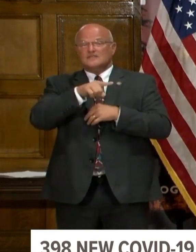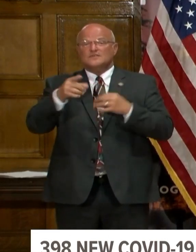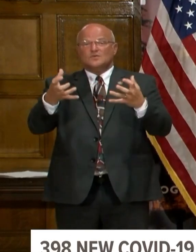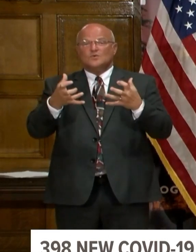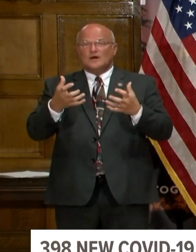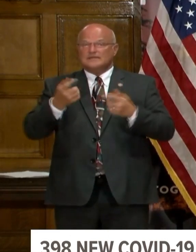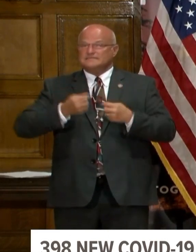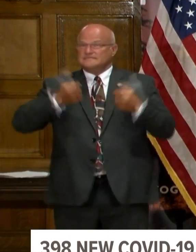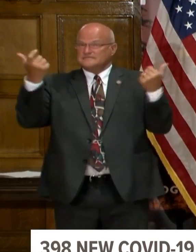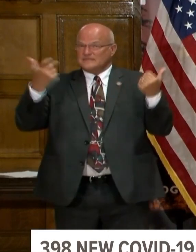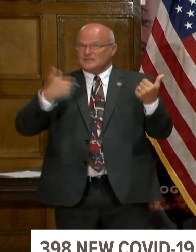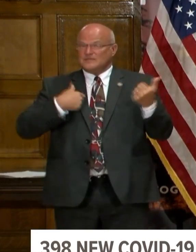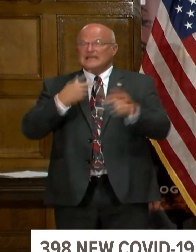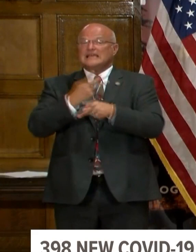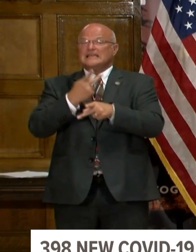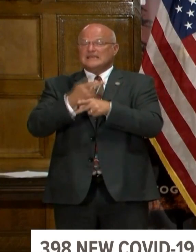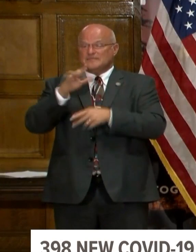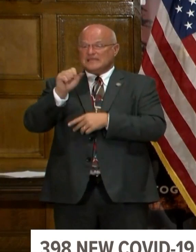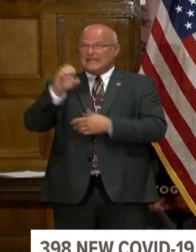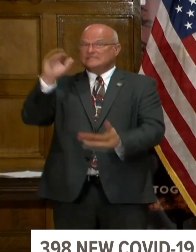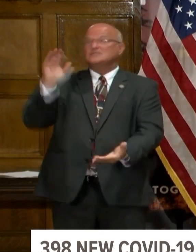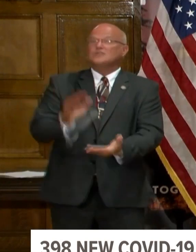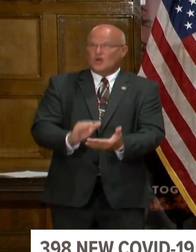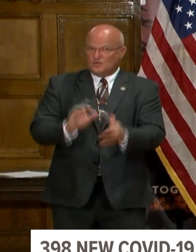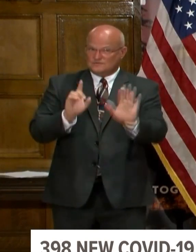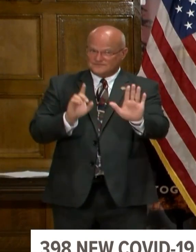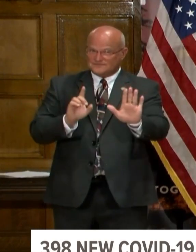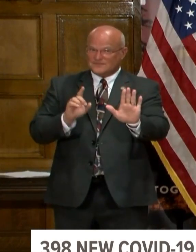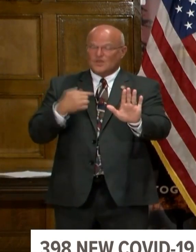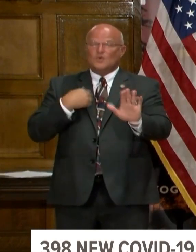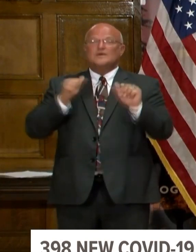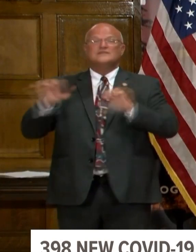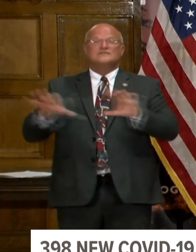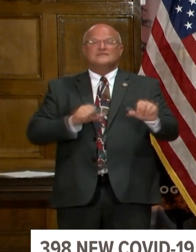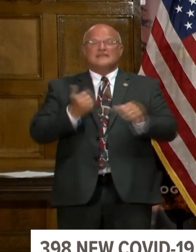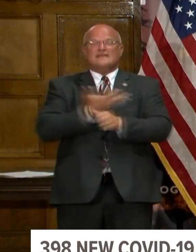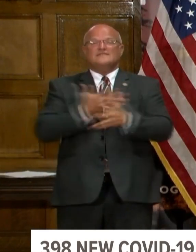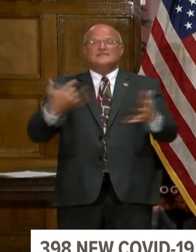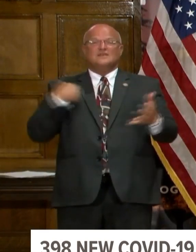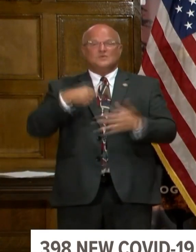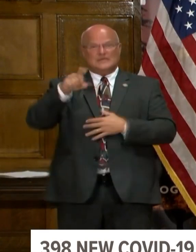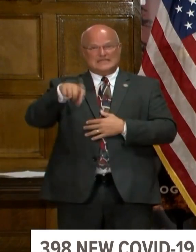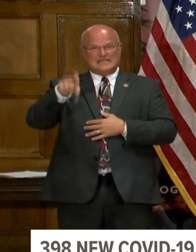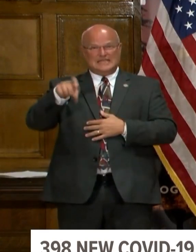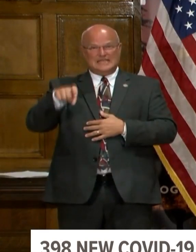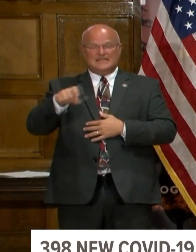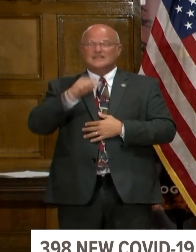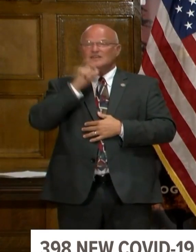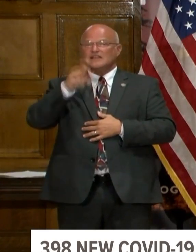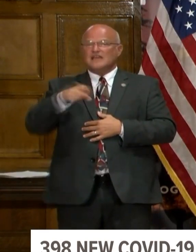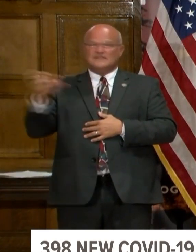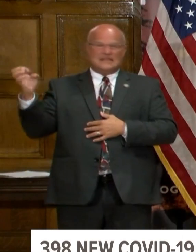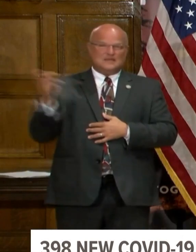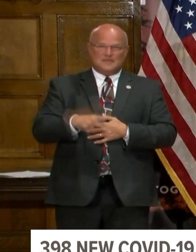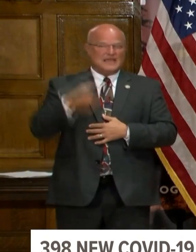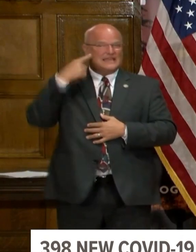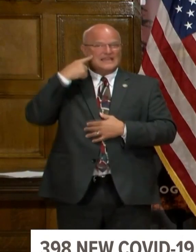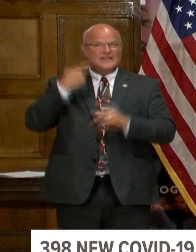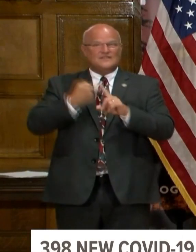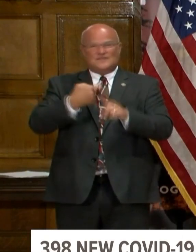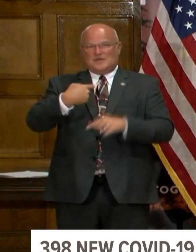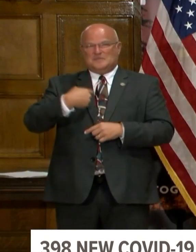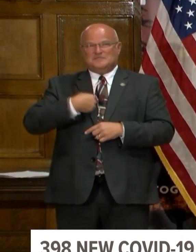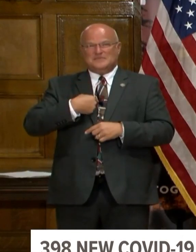get rid of me, make sure you keep those cases low, that we do everything that we need to do, so you don't have to come back and hear from